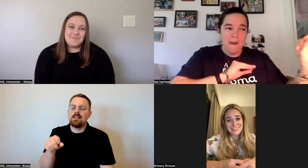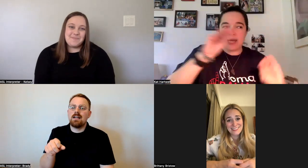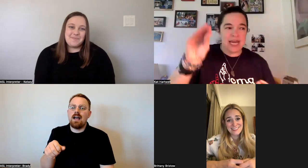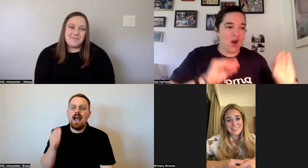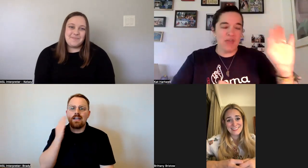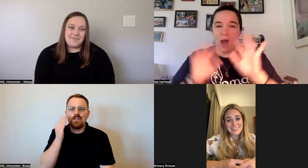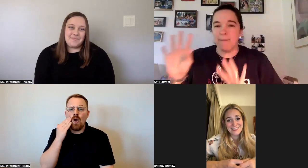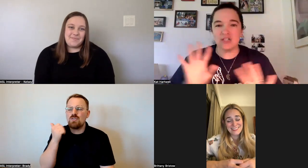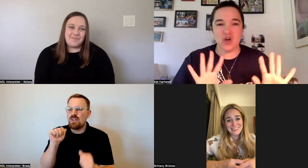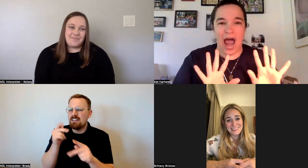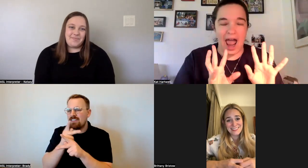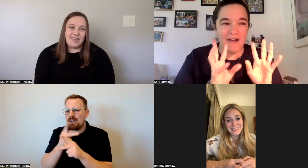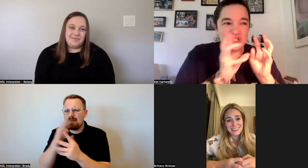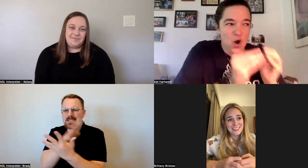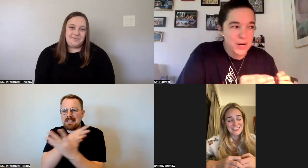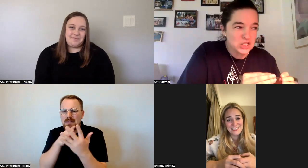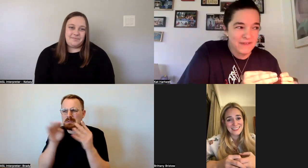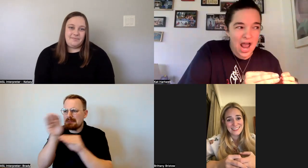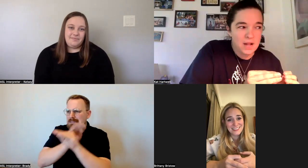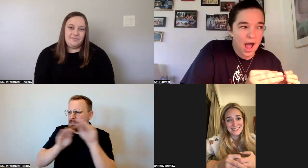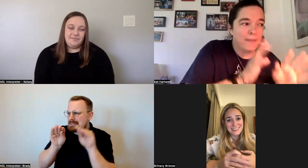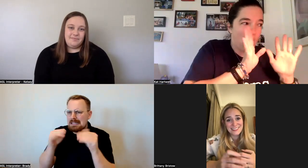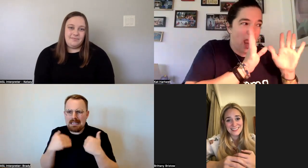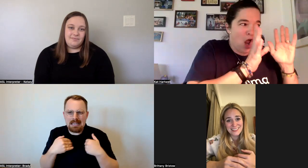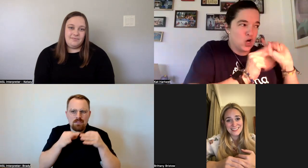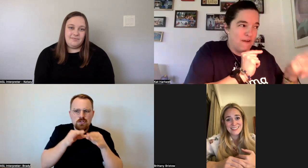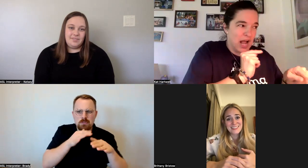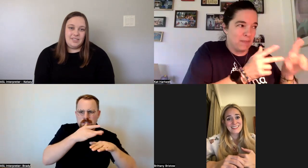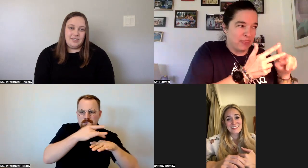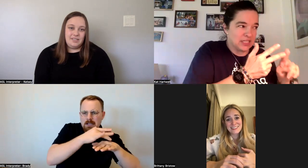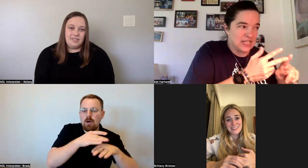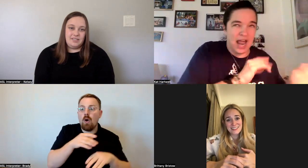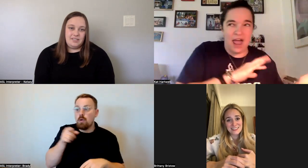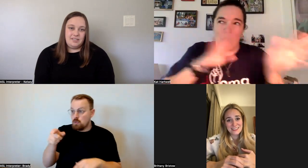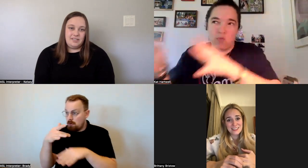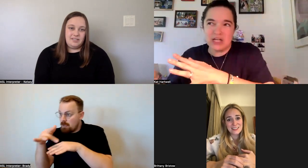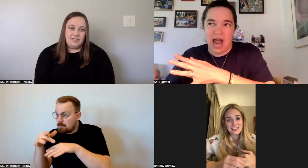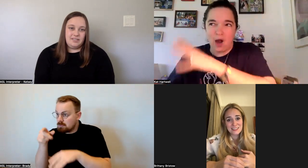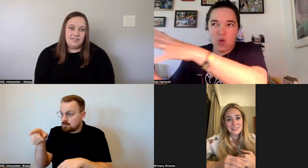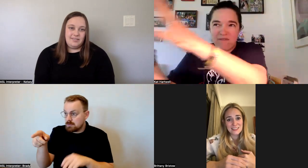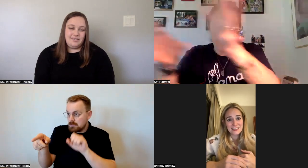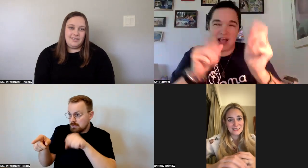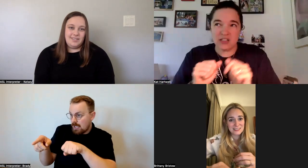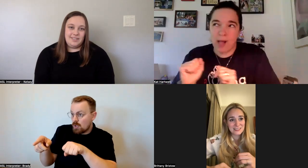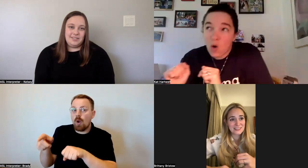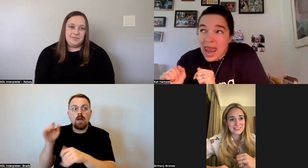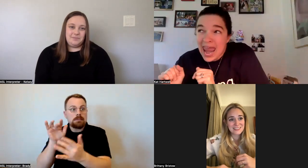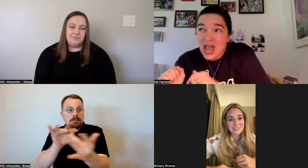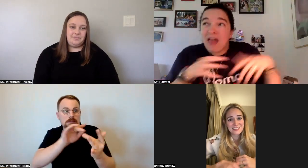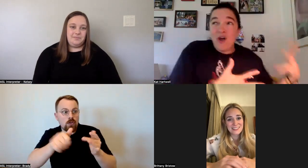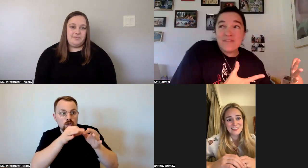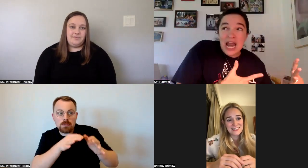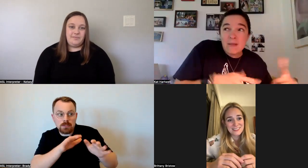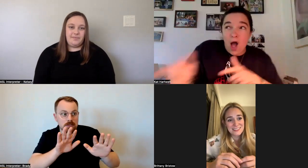like be here and there, make sure I have the confidence available. I'm like, okay, you're available this, and I will reach out to everybody else. I'm like,